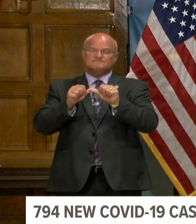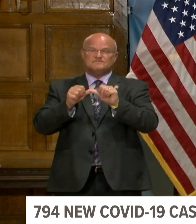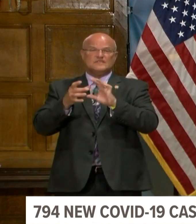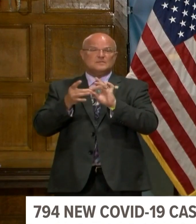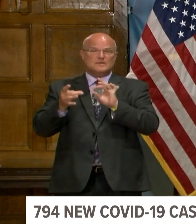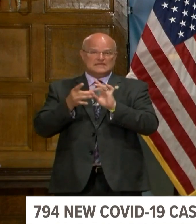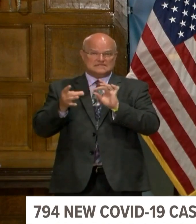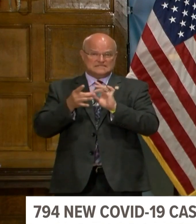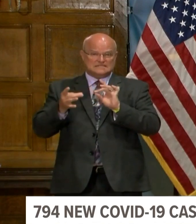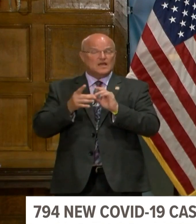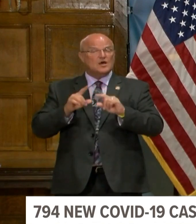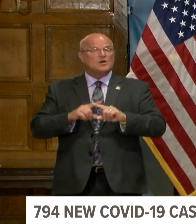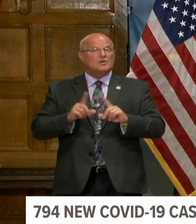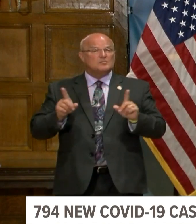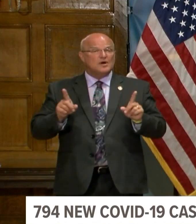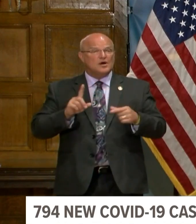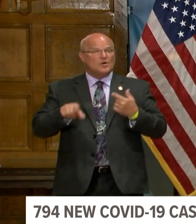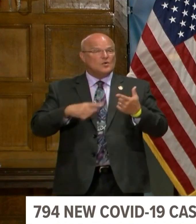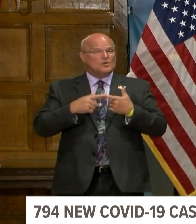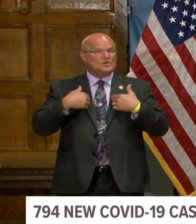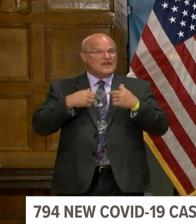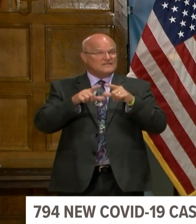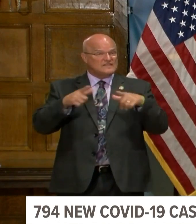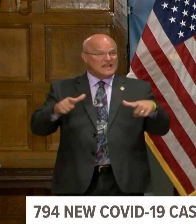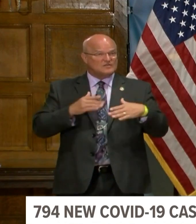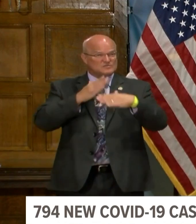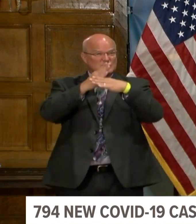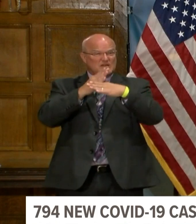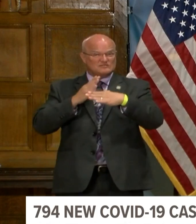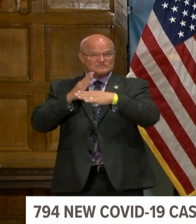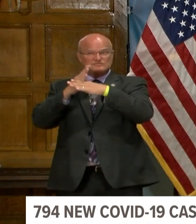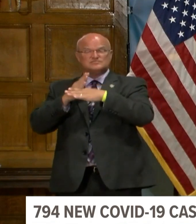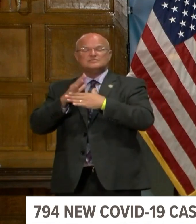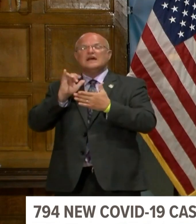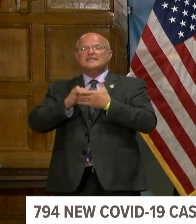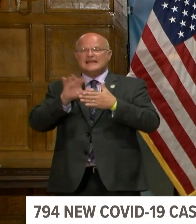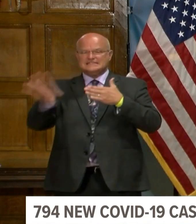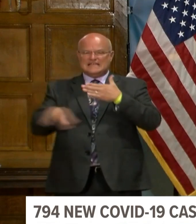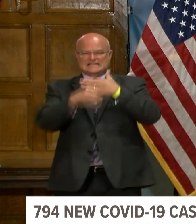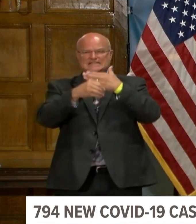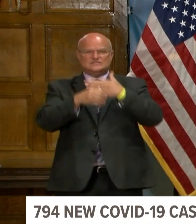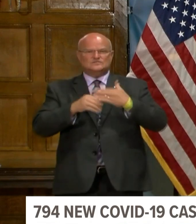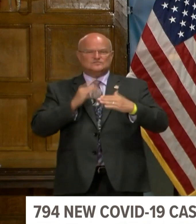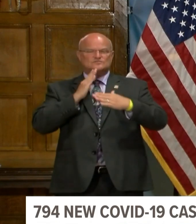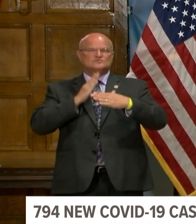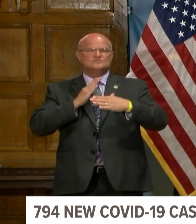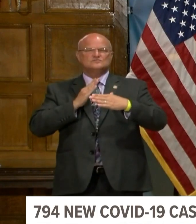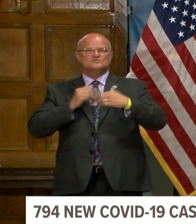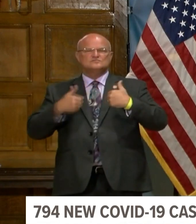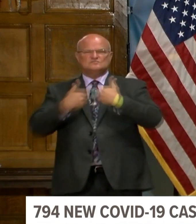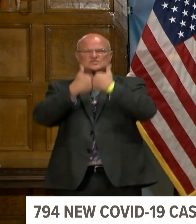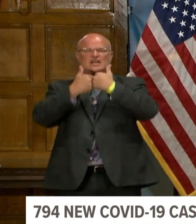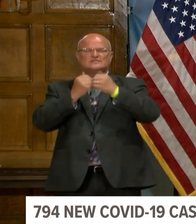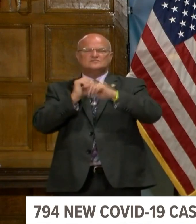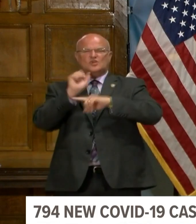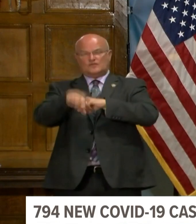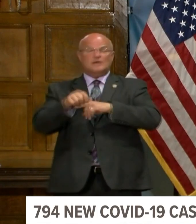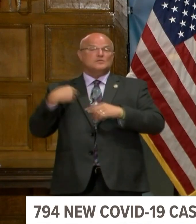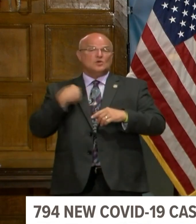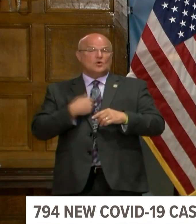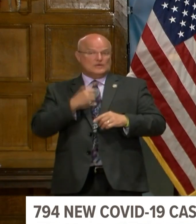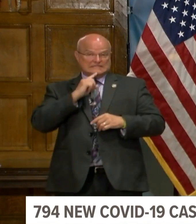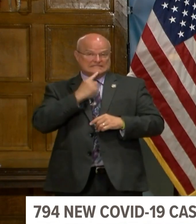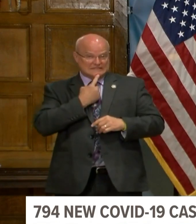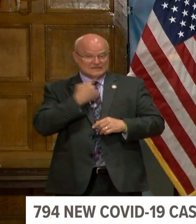of the message, but whenever you have language barriers, that's an additional challenge to overcome. So we take that very